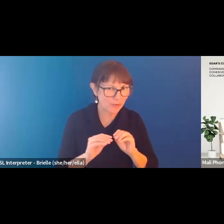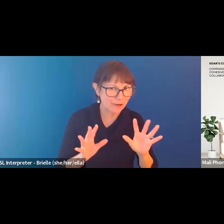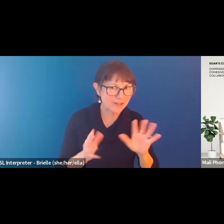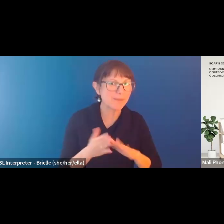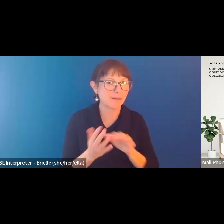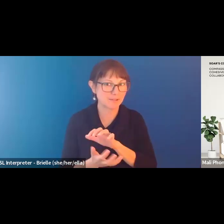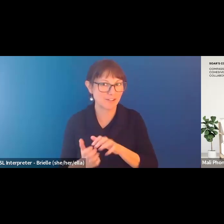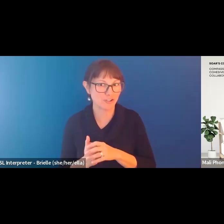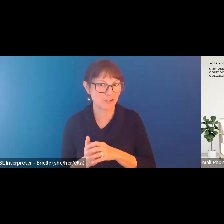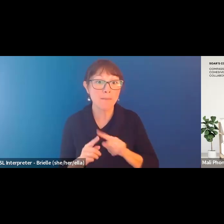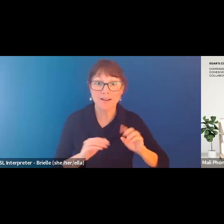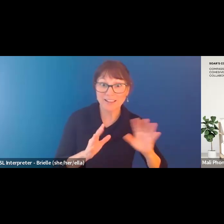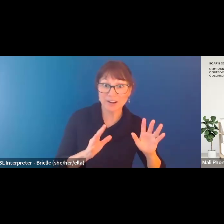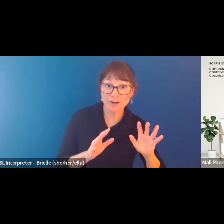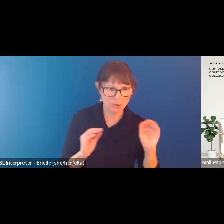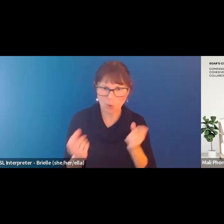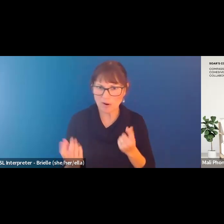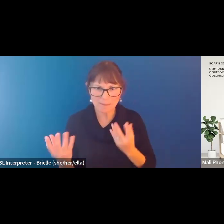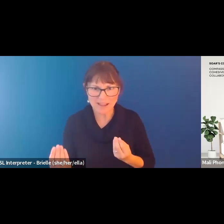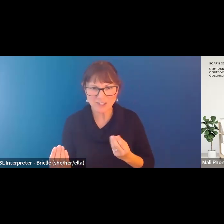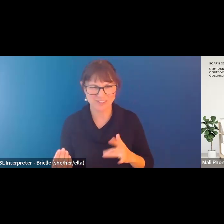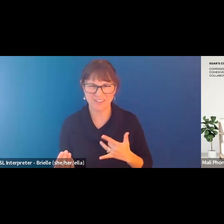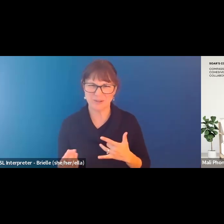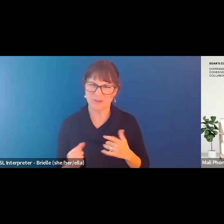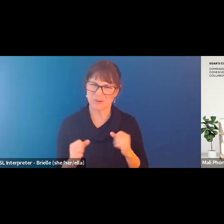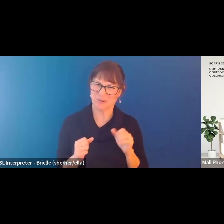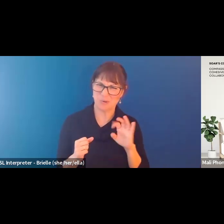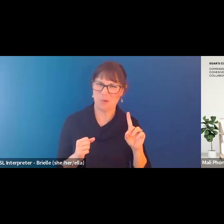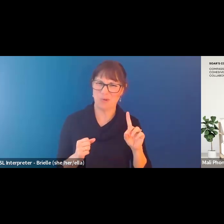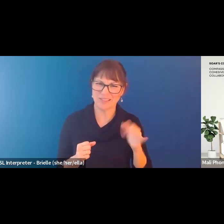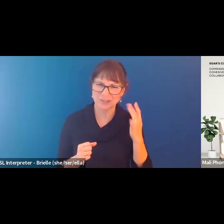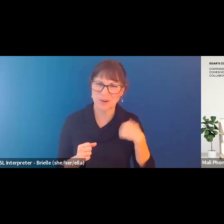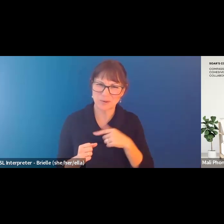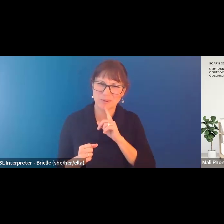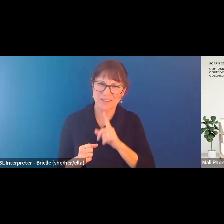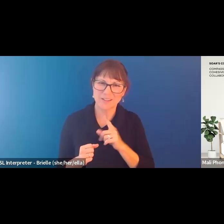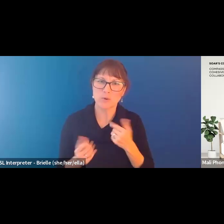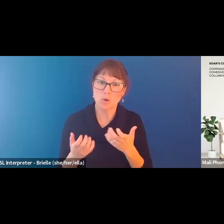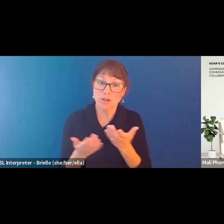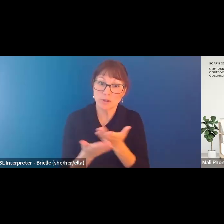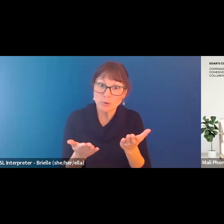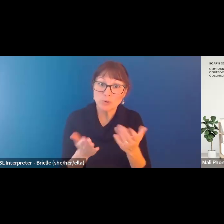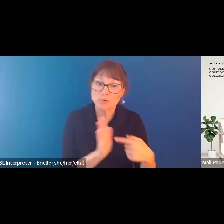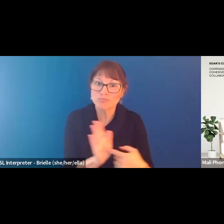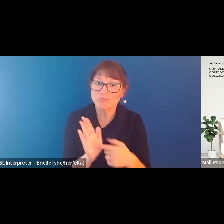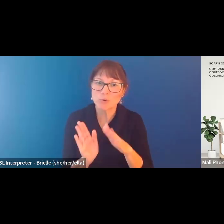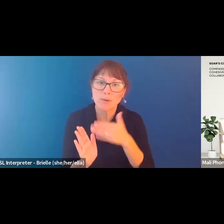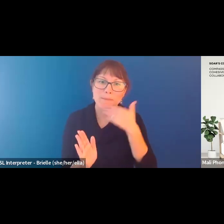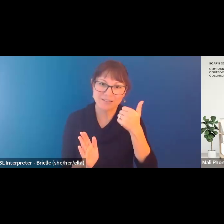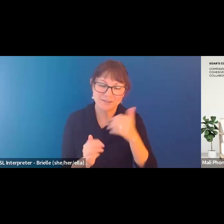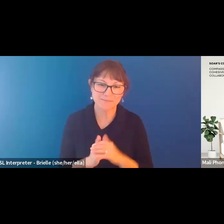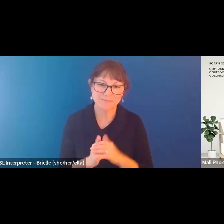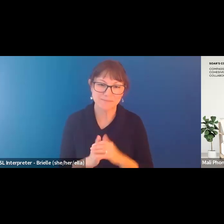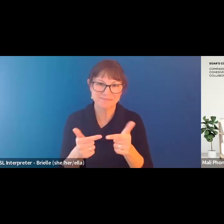without compassion can lead and can feel really cold. So this is why we really want you to bring your best efforts forward.